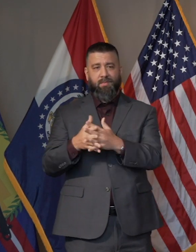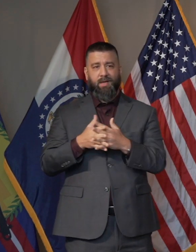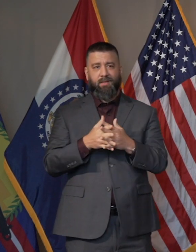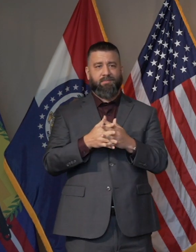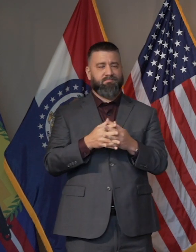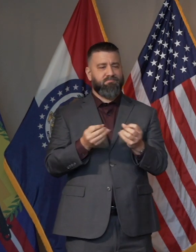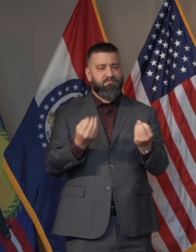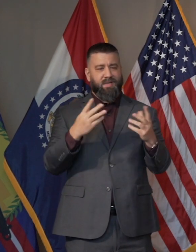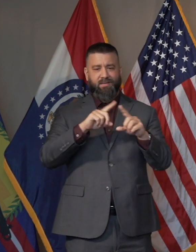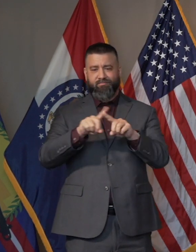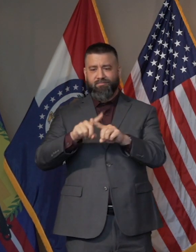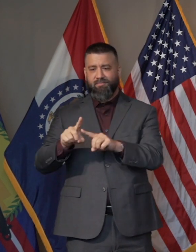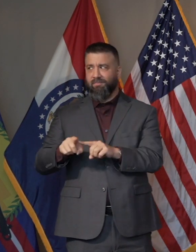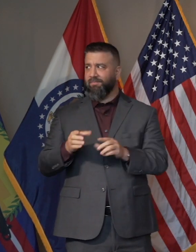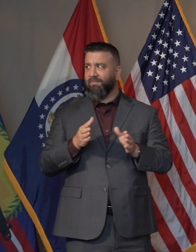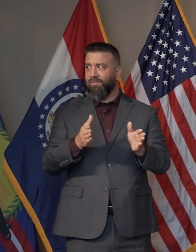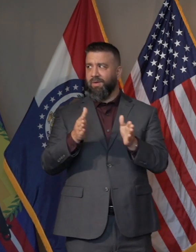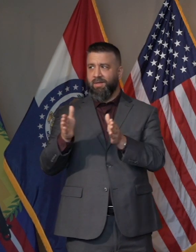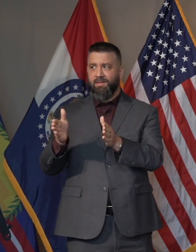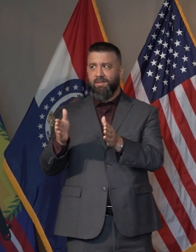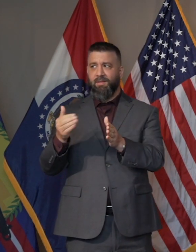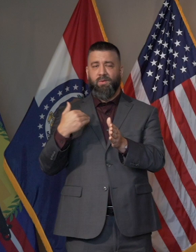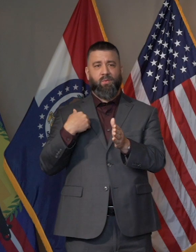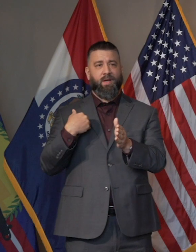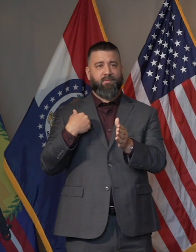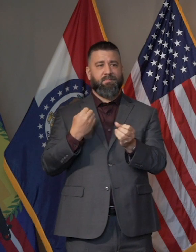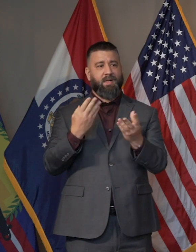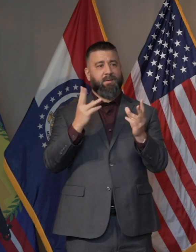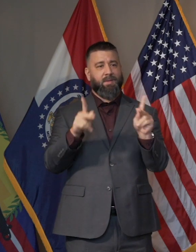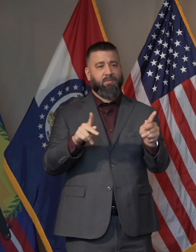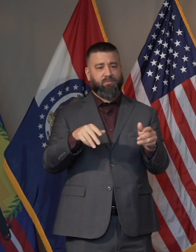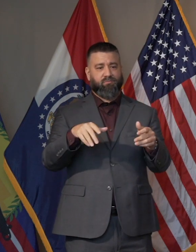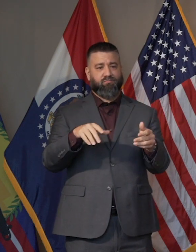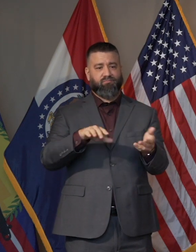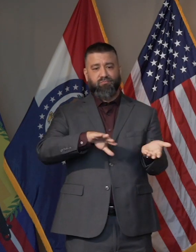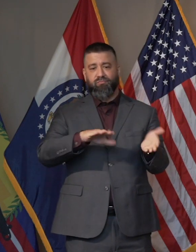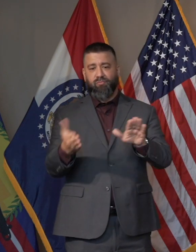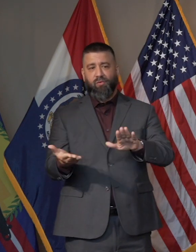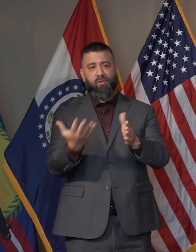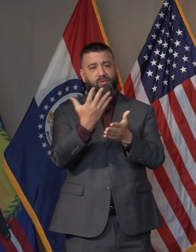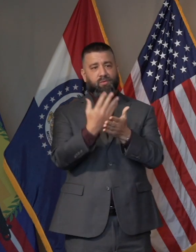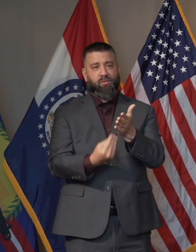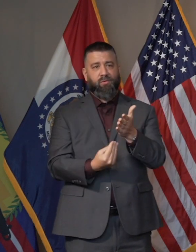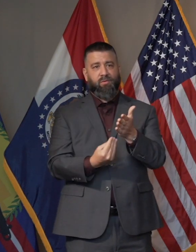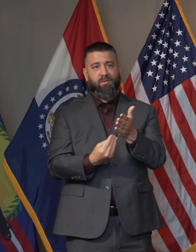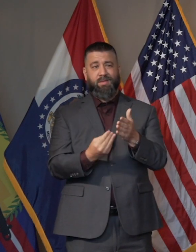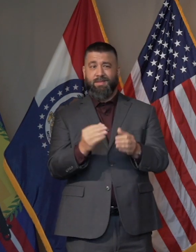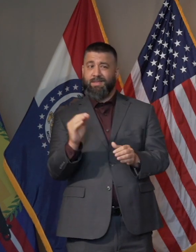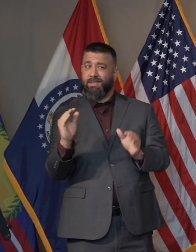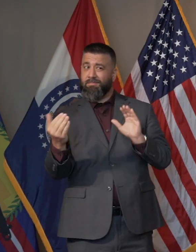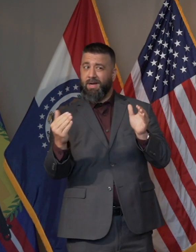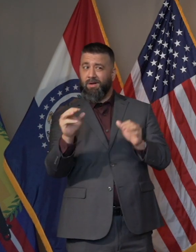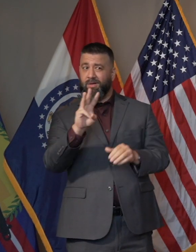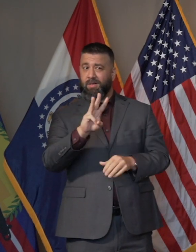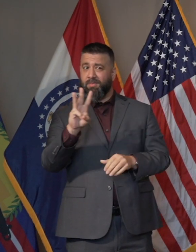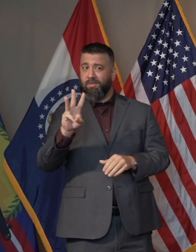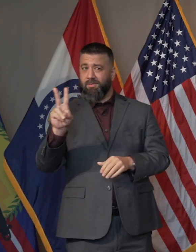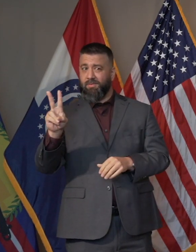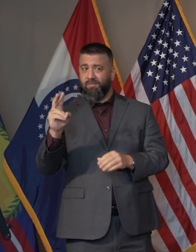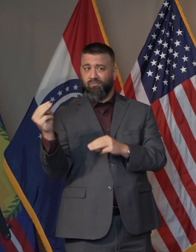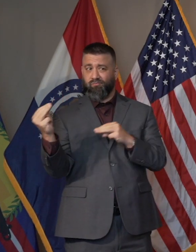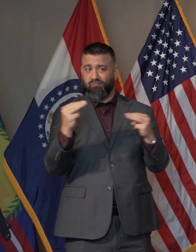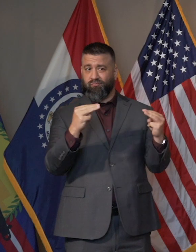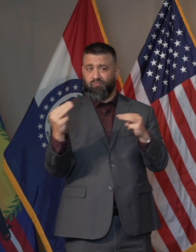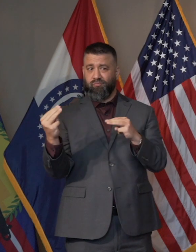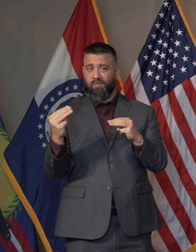many ways. We have a loss of life in our country that will rival World War II and may exceed it before this